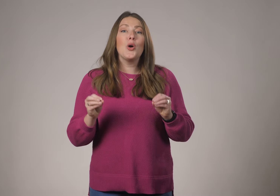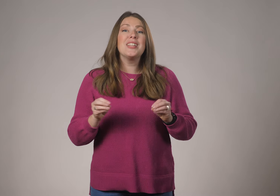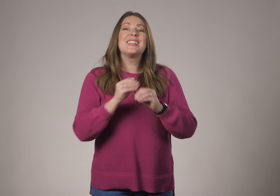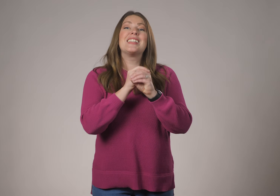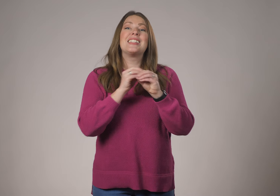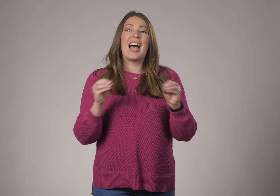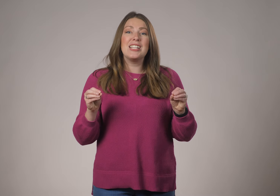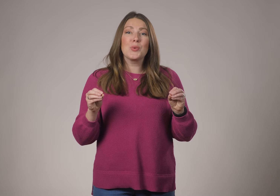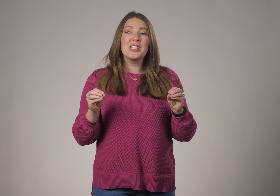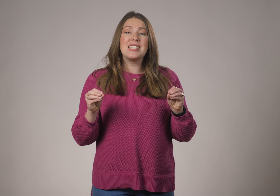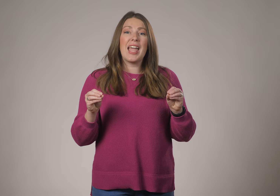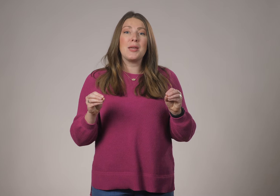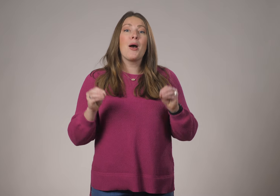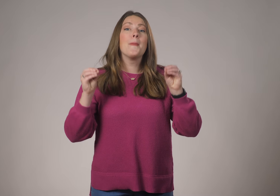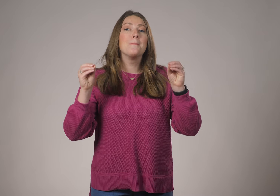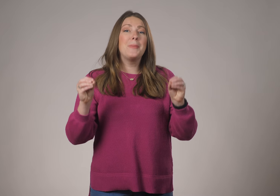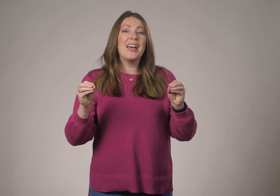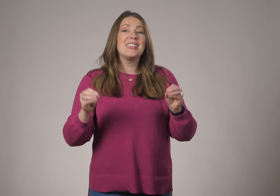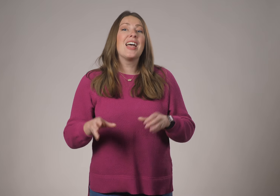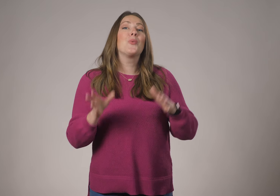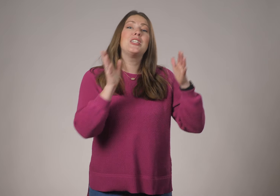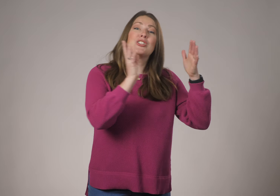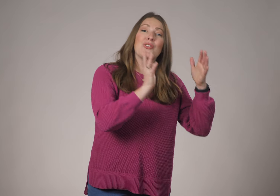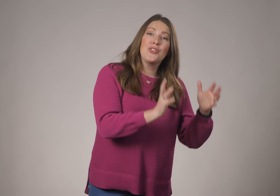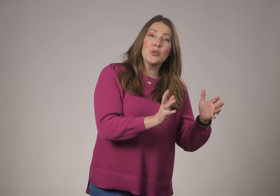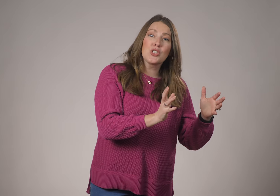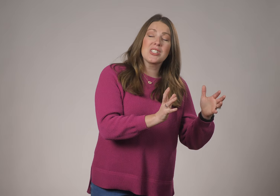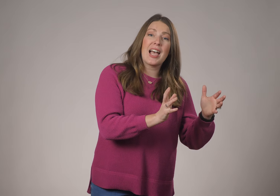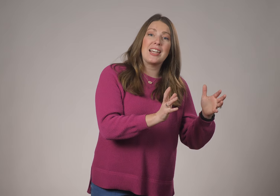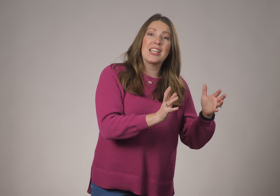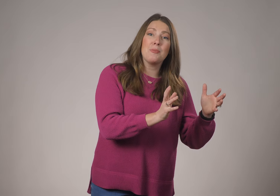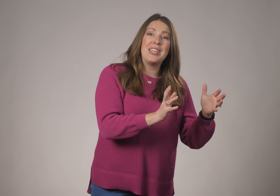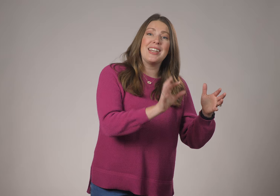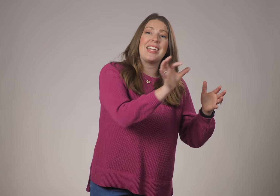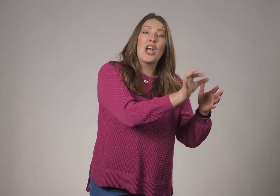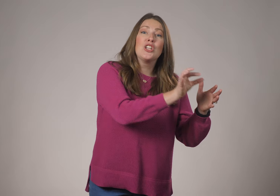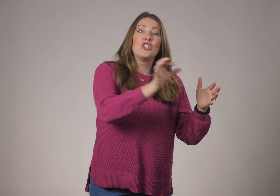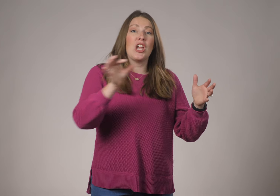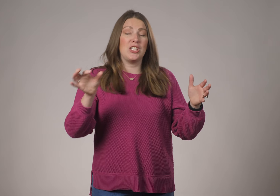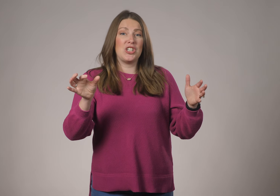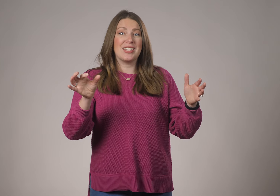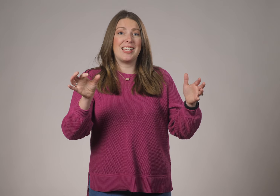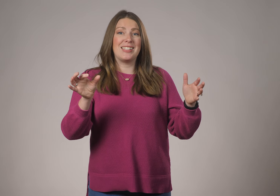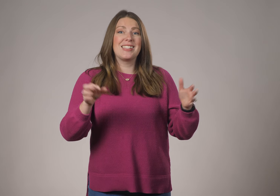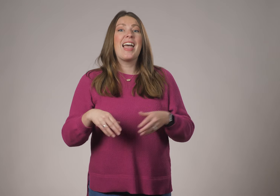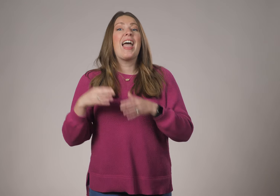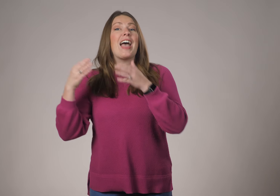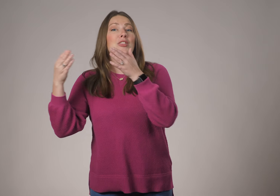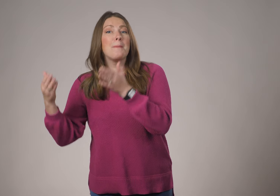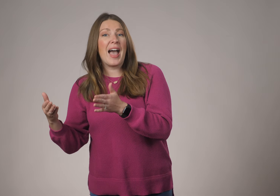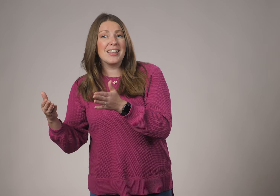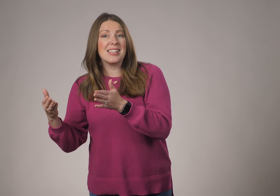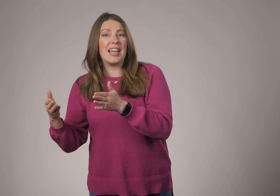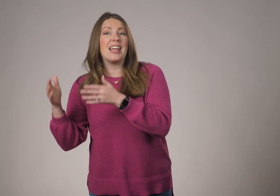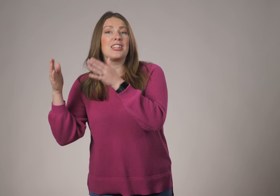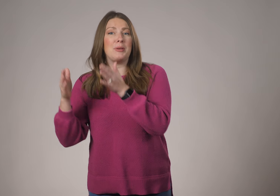Notice the signs were the same, but we did the future sign at the beginning, changing the tense, and the past sign at the